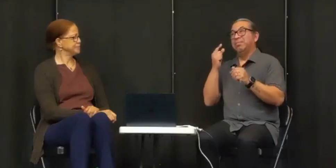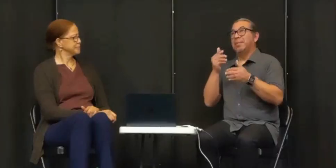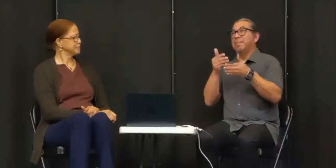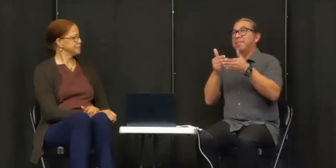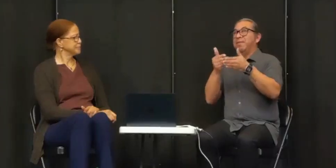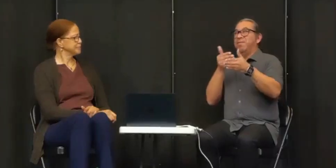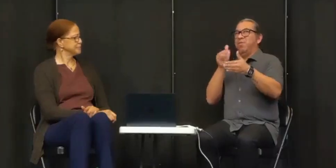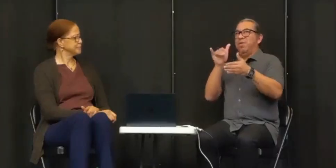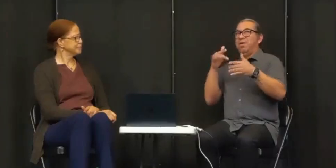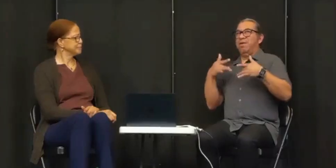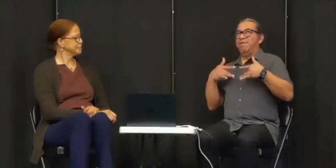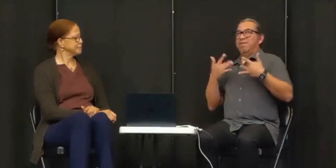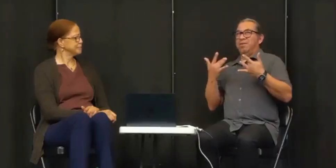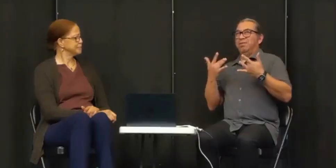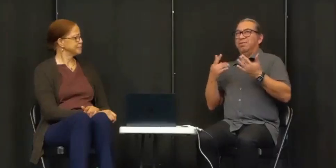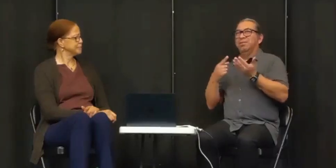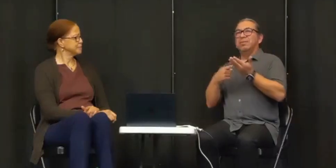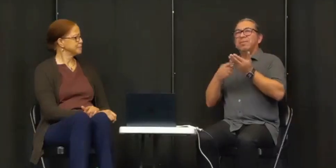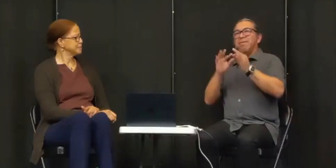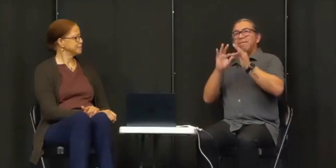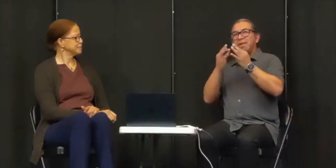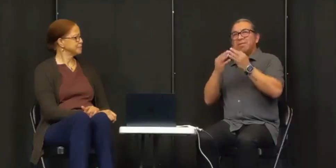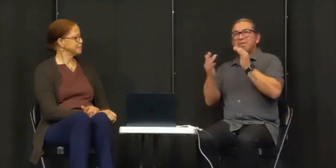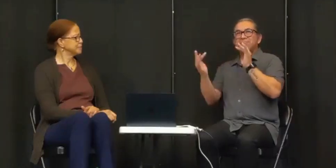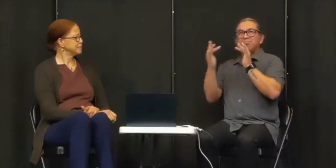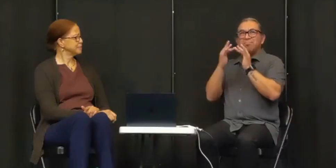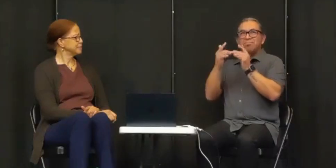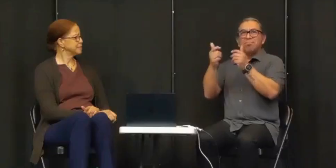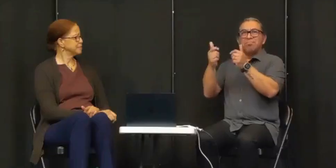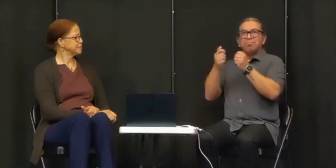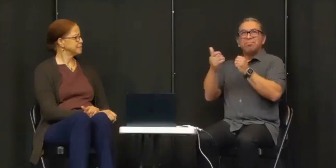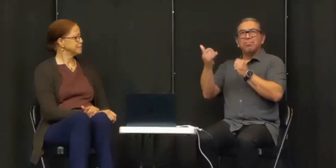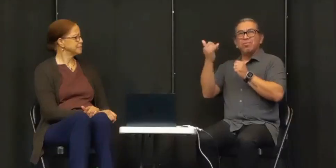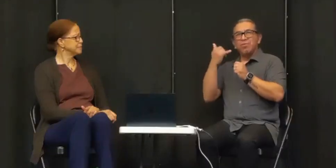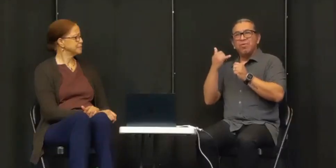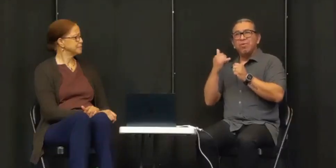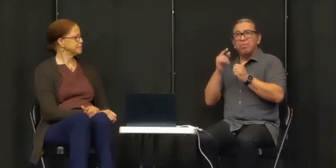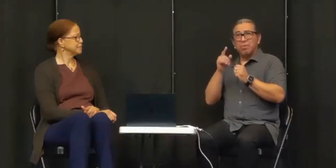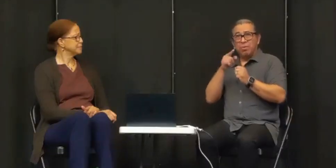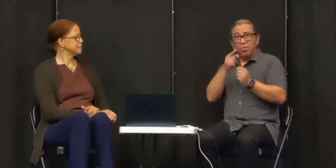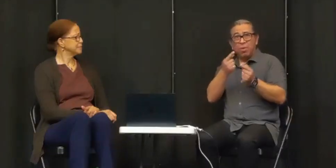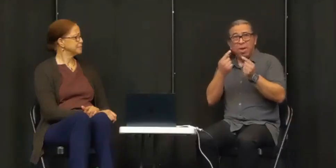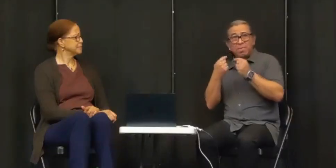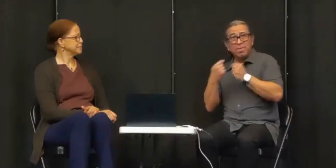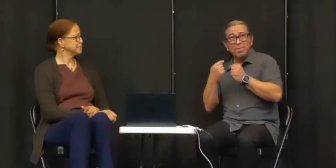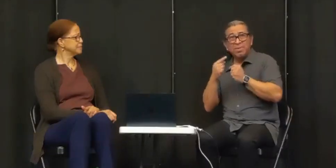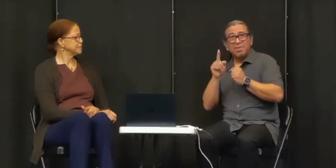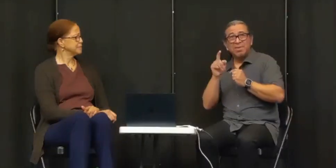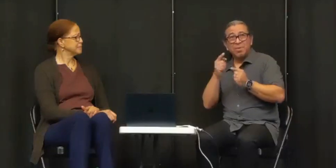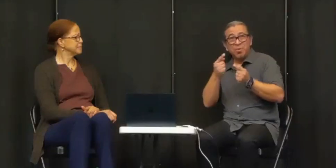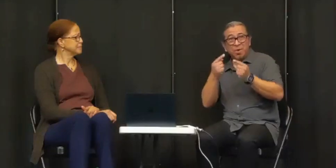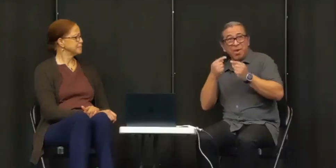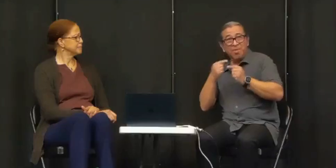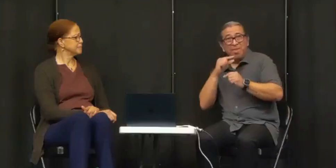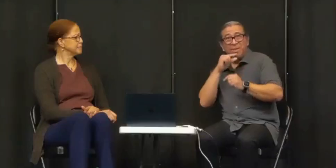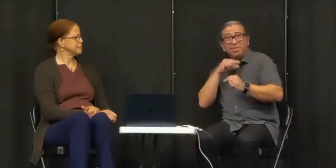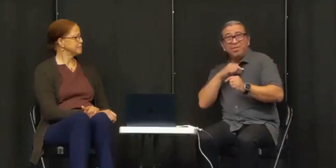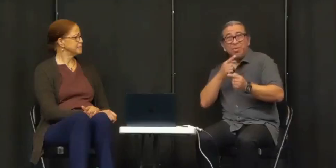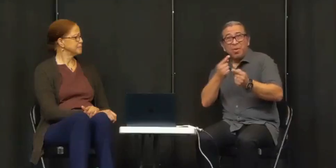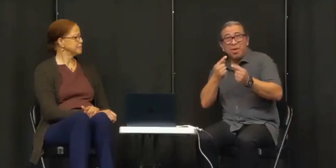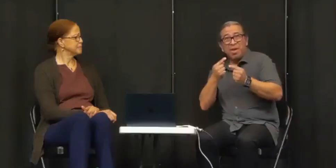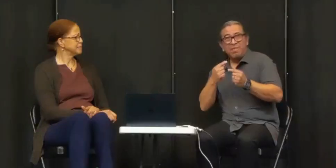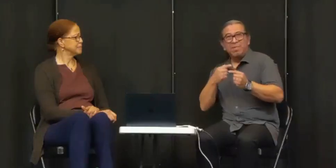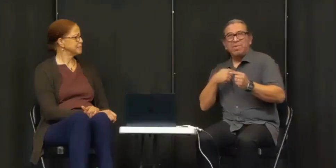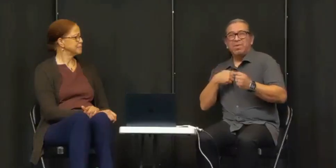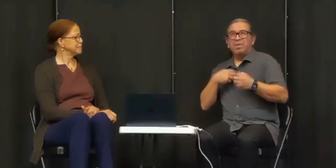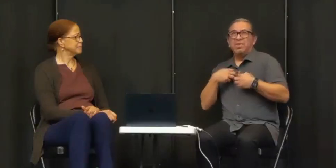add the anxiety. Anxiety before that event, sometimes family contact, text, call me. Are you coming? Are you